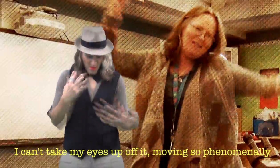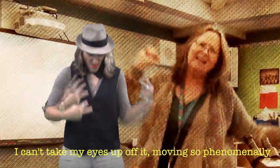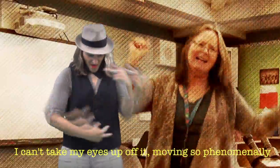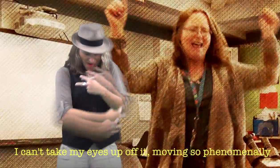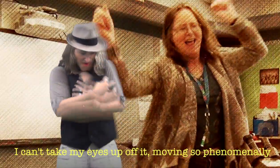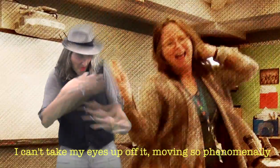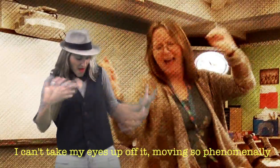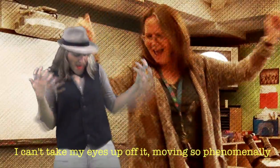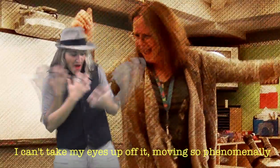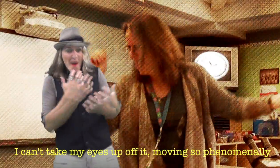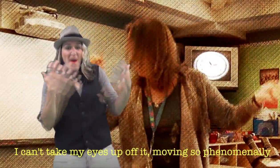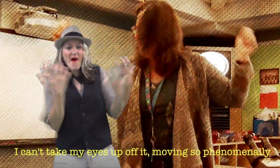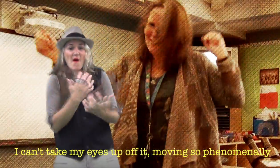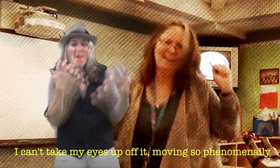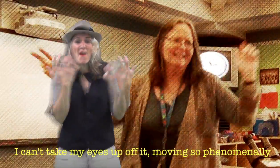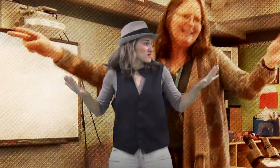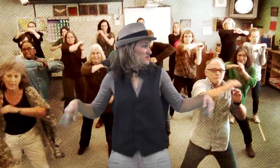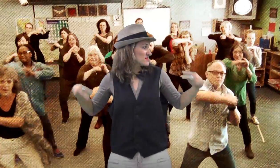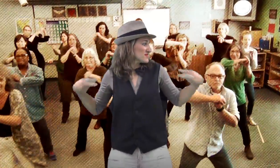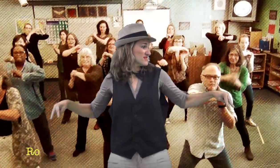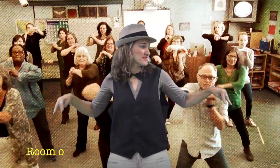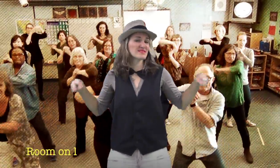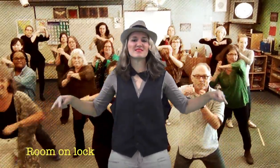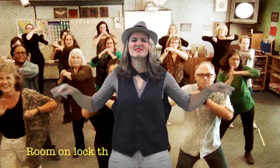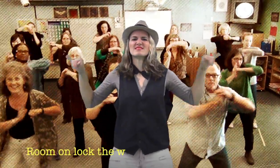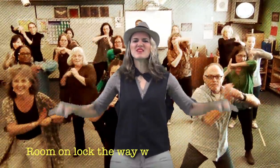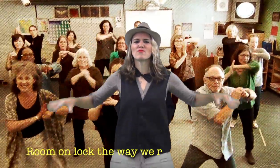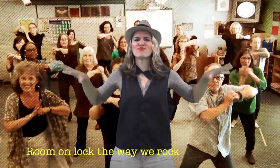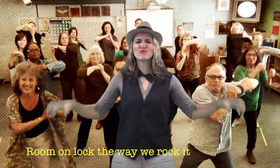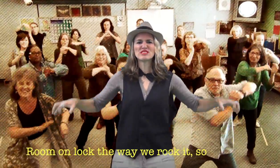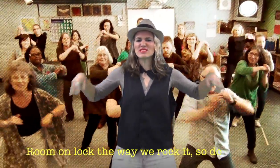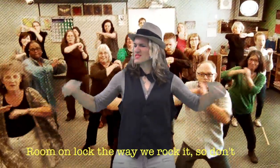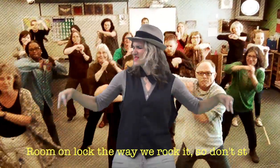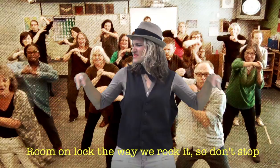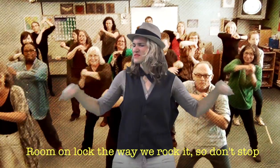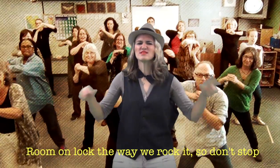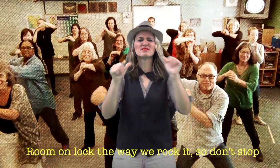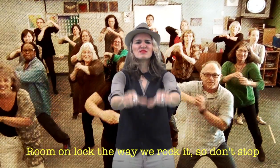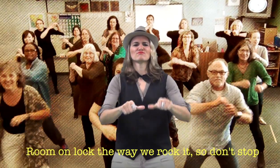I can't take my eyes off of it, moving so phenomenally. You're more like the